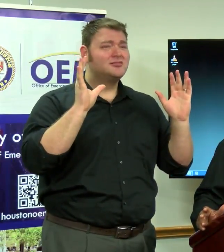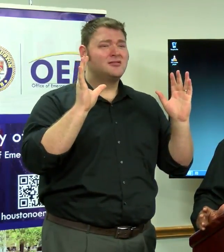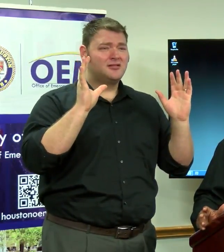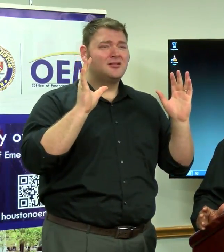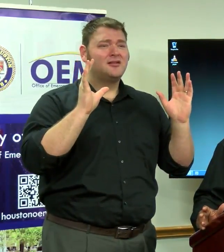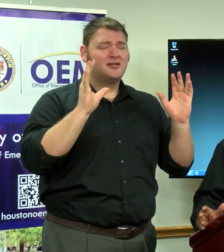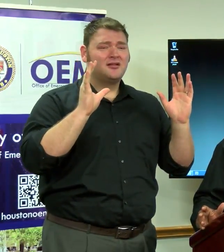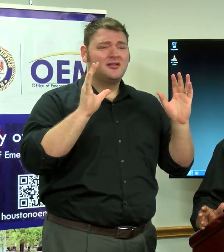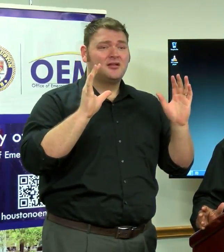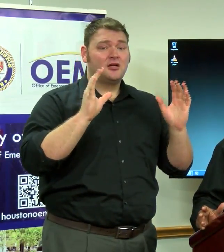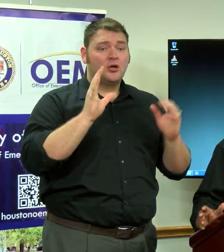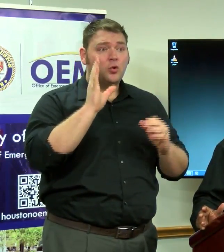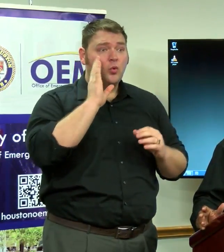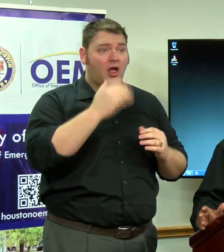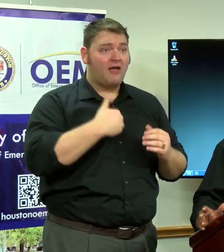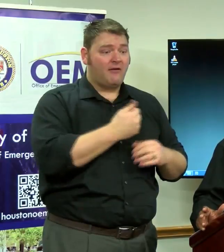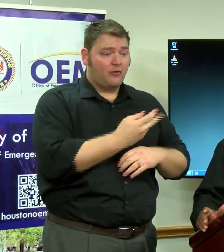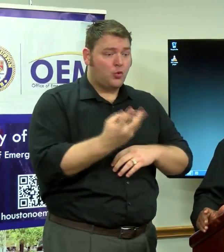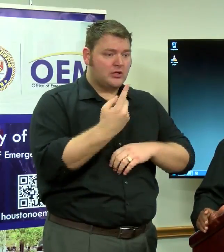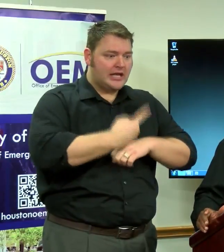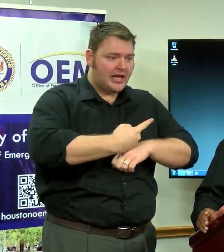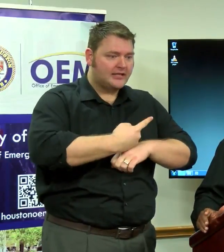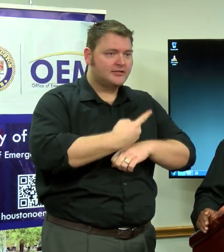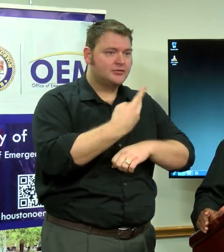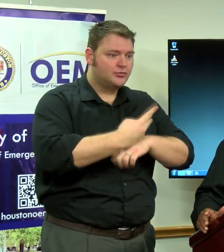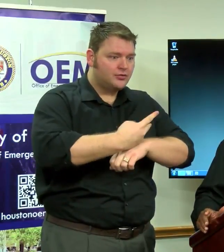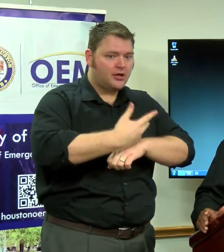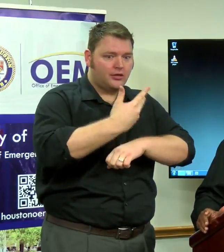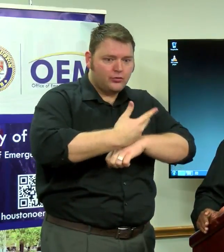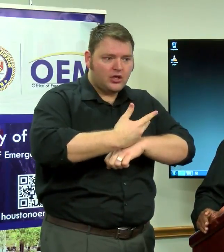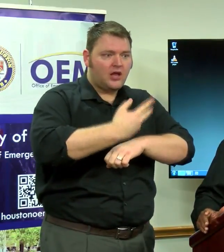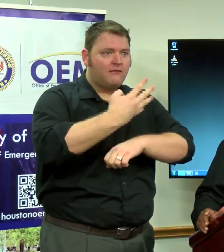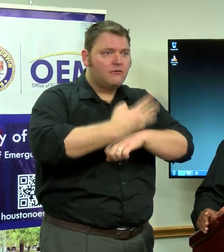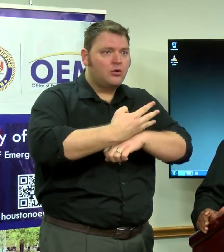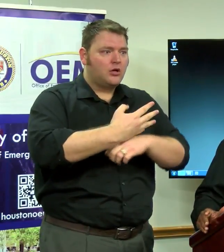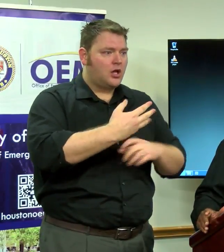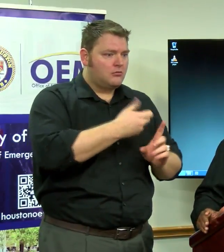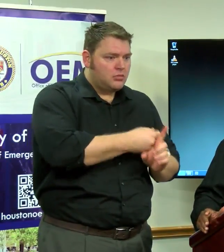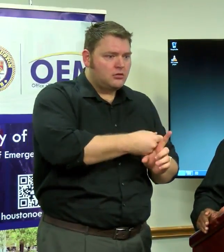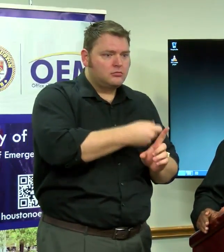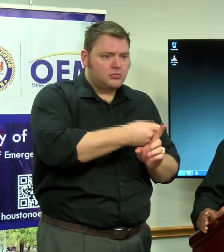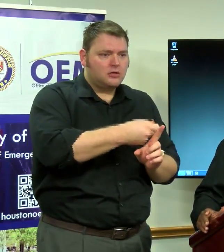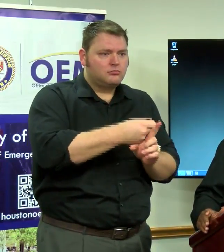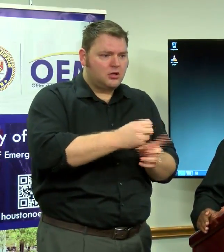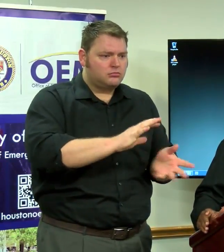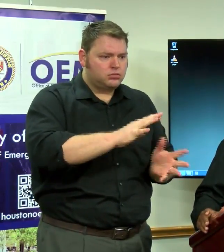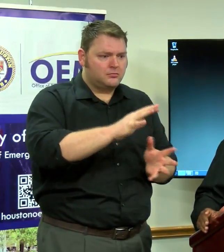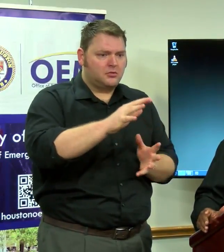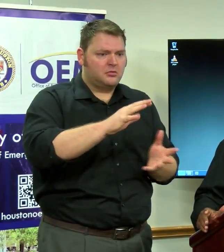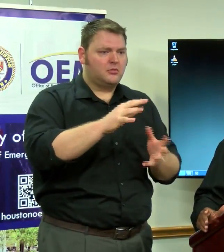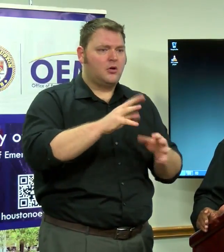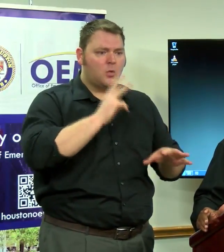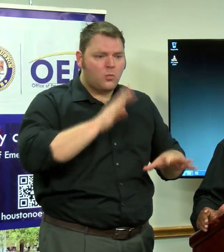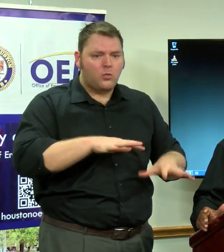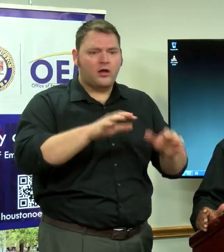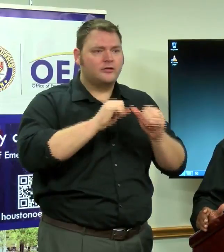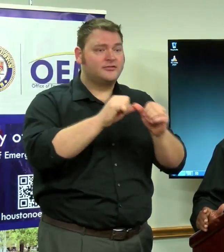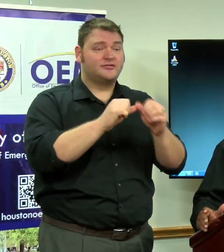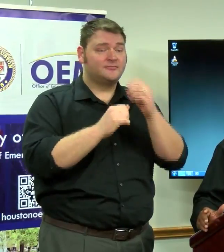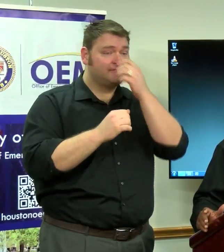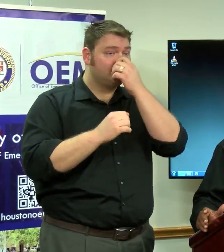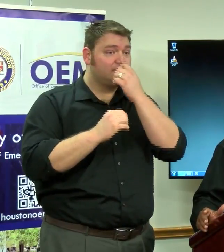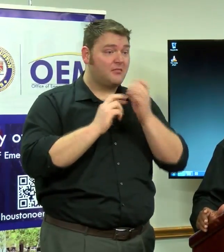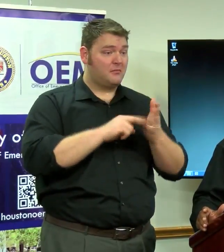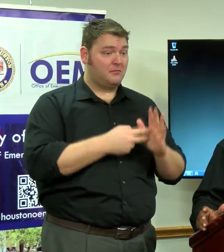be over an extended period of time, we're not talking about a few days. Quite frankly, we're not even talking about a few